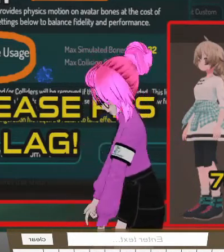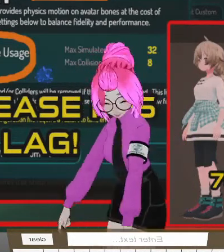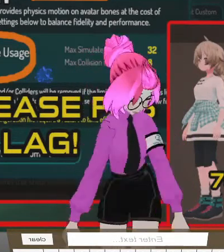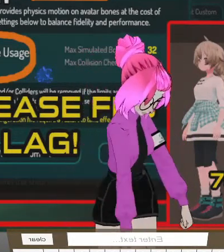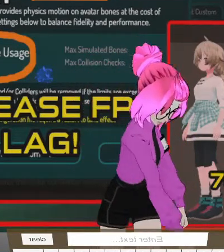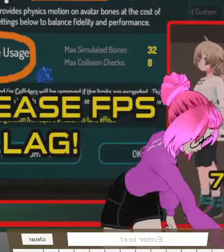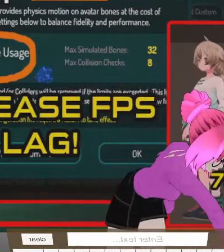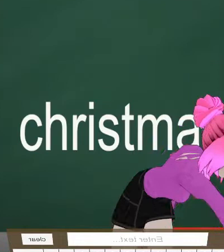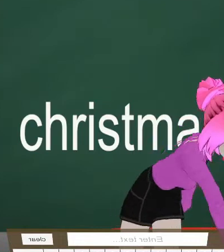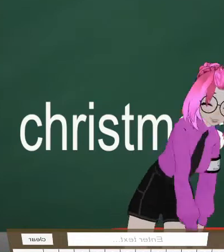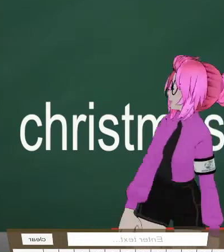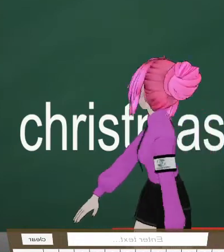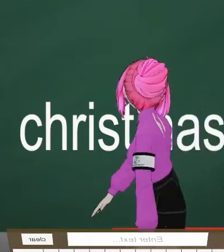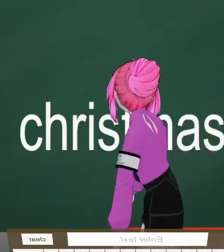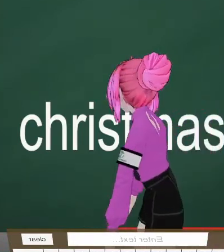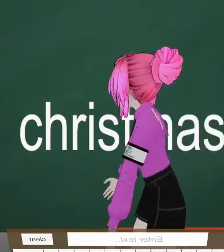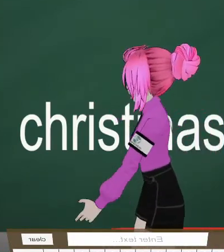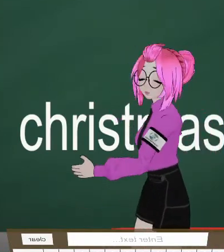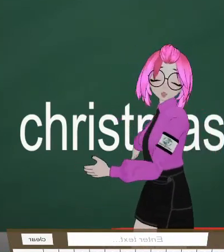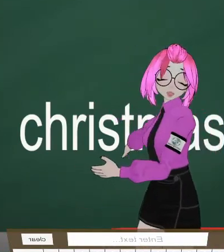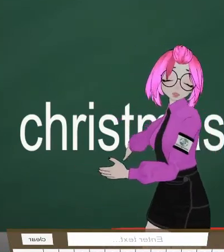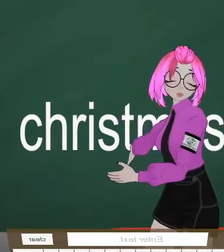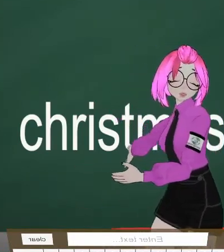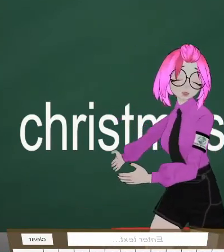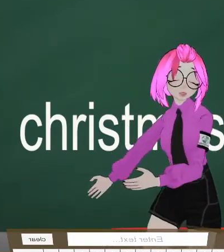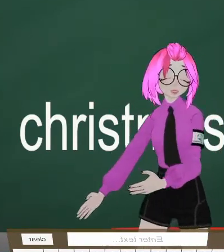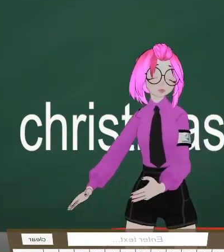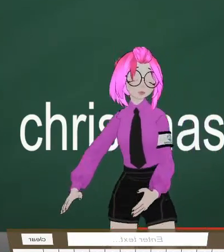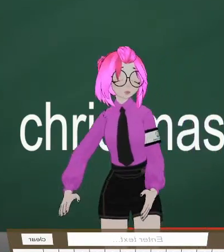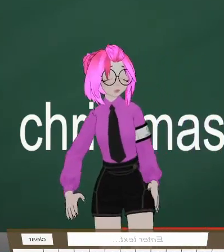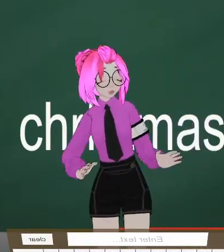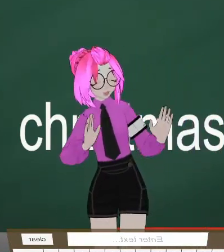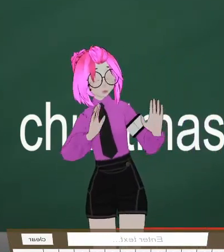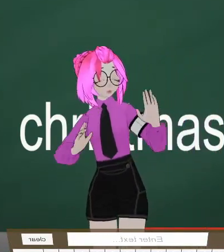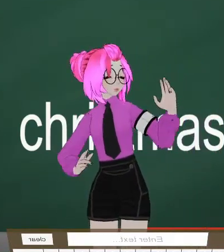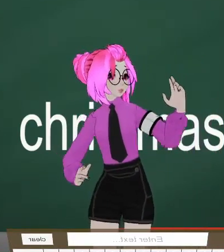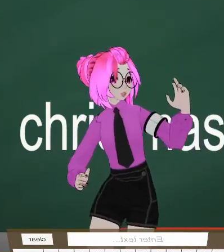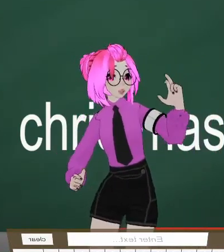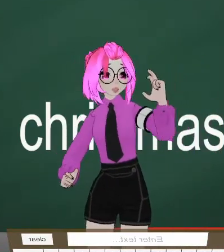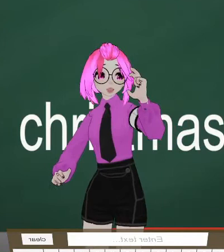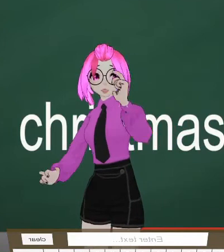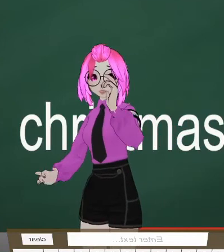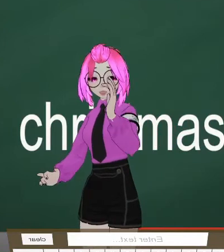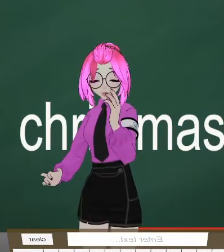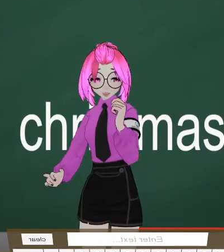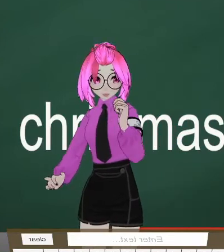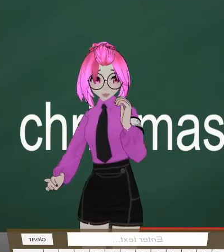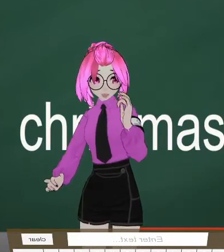let me turn this off christmas okay we're going to be having a c hand if my